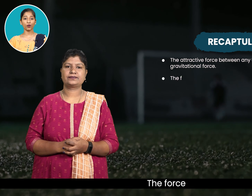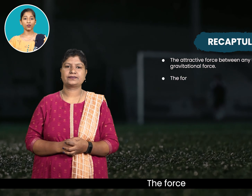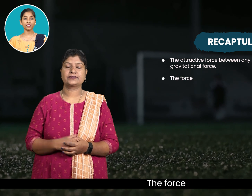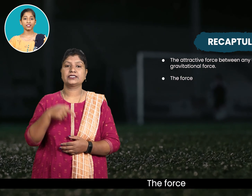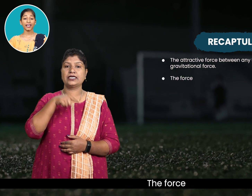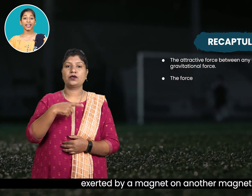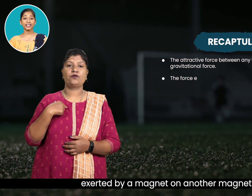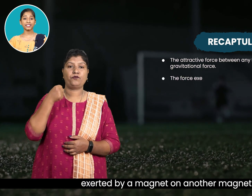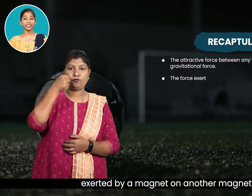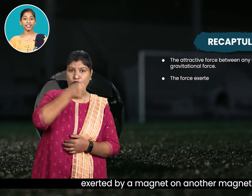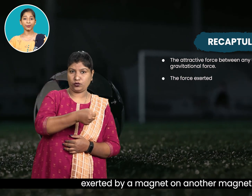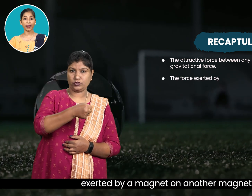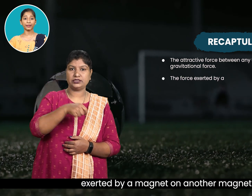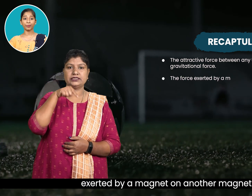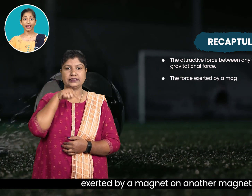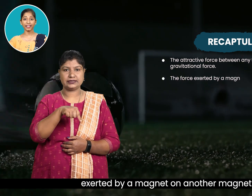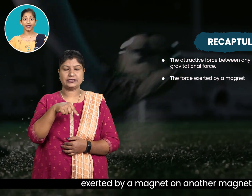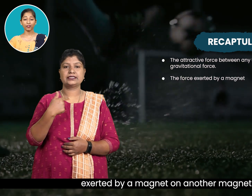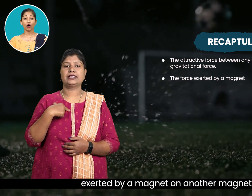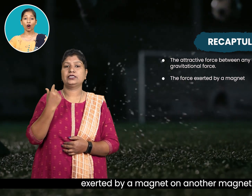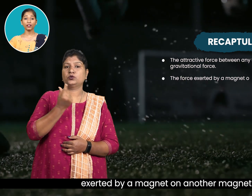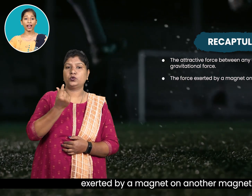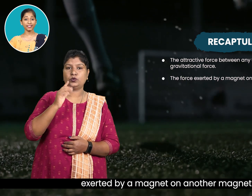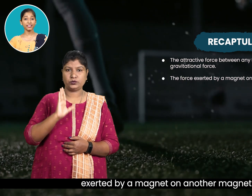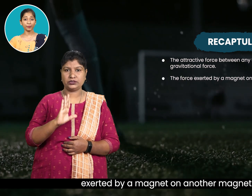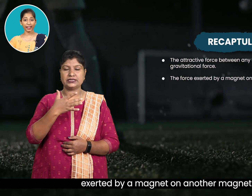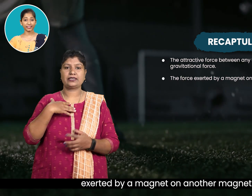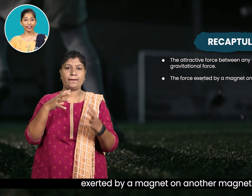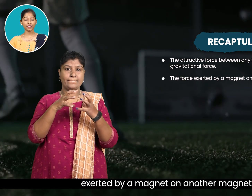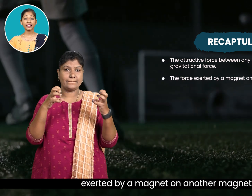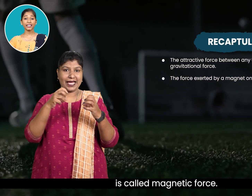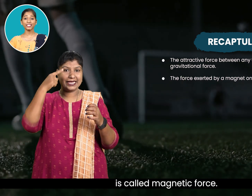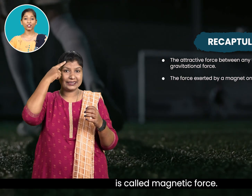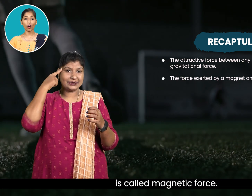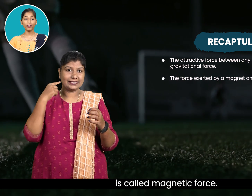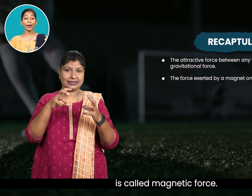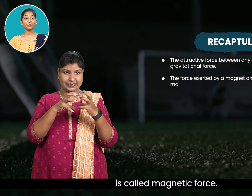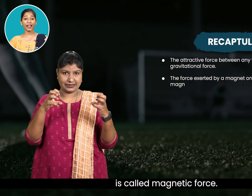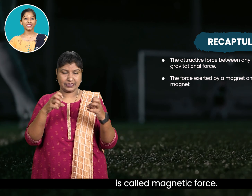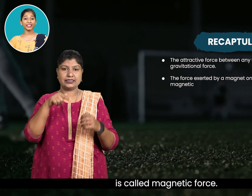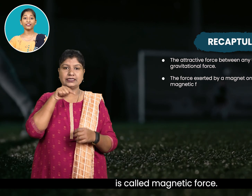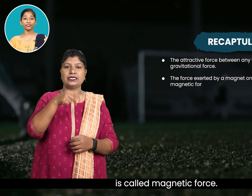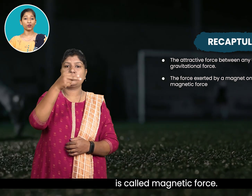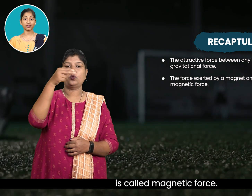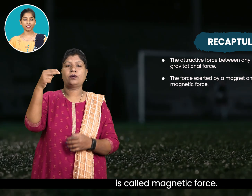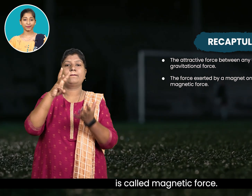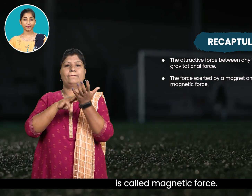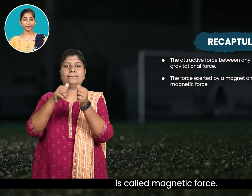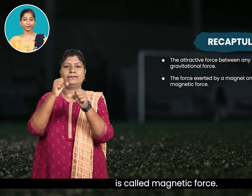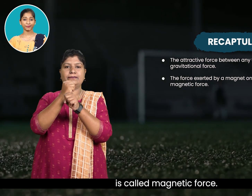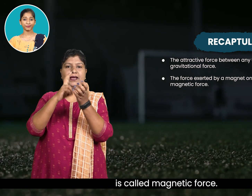The force exerted by a magnet on another magnet is called magnetic